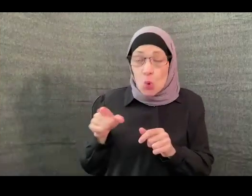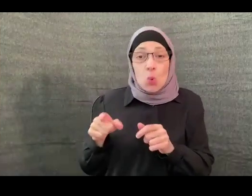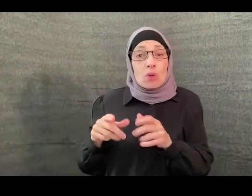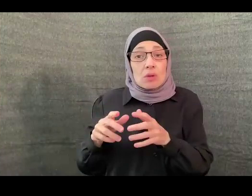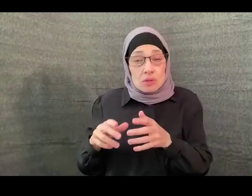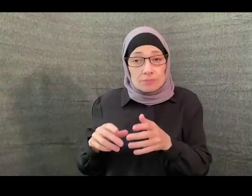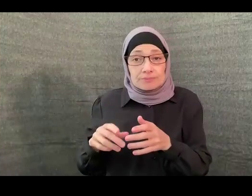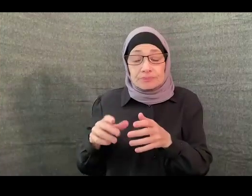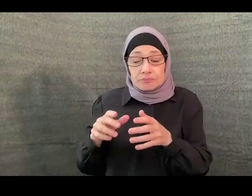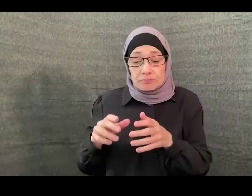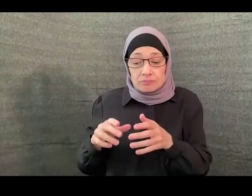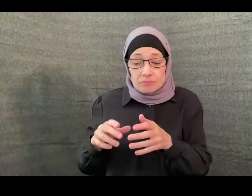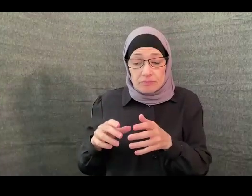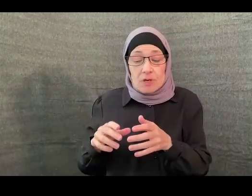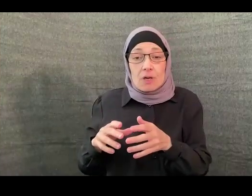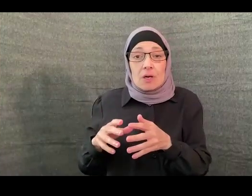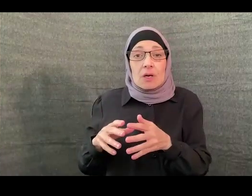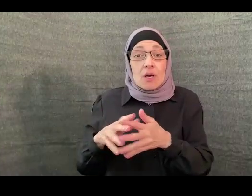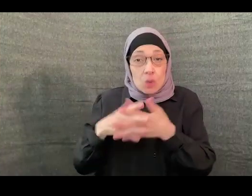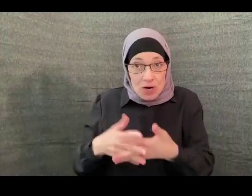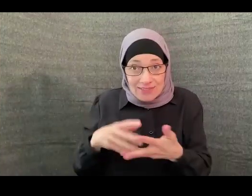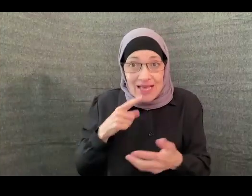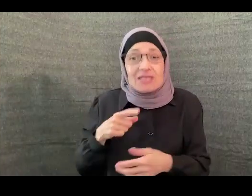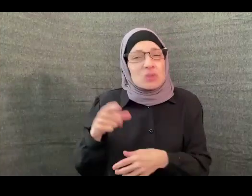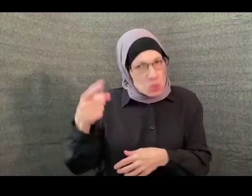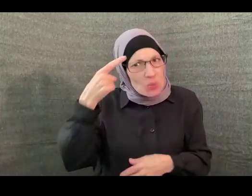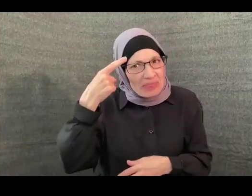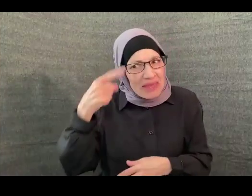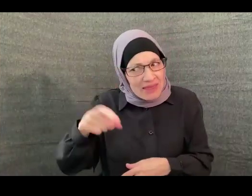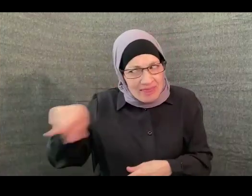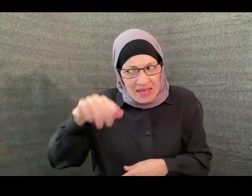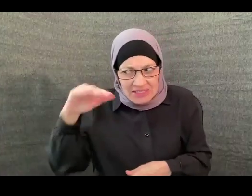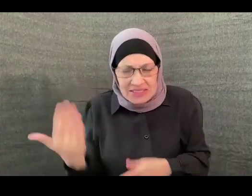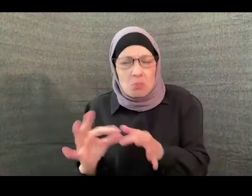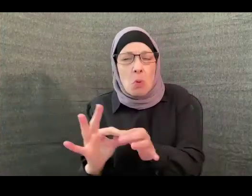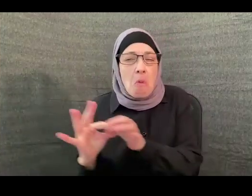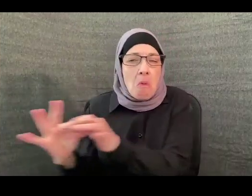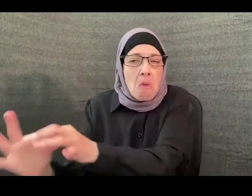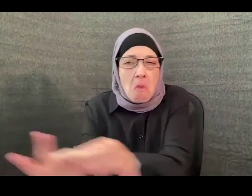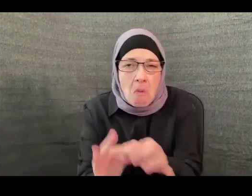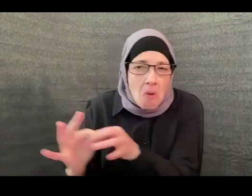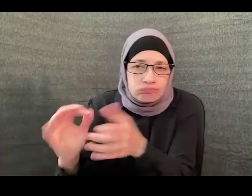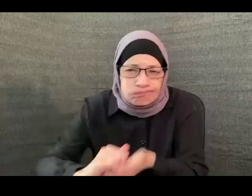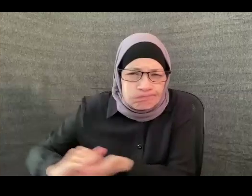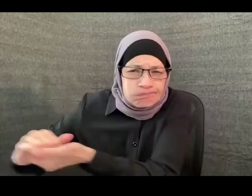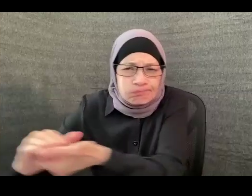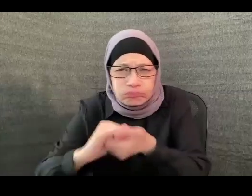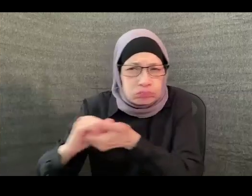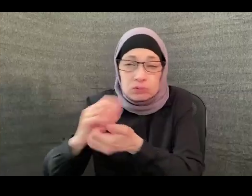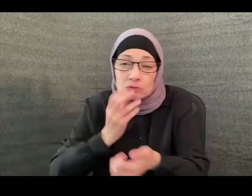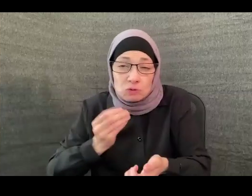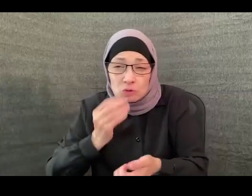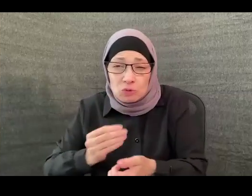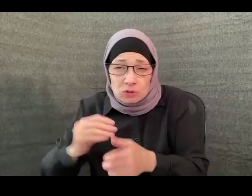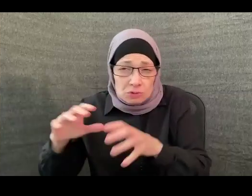hearts are further apart and more divided than you can tell.